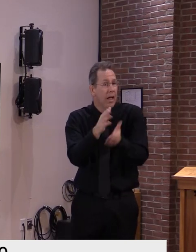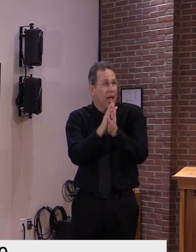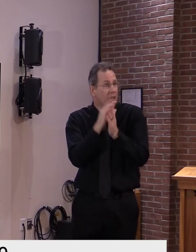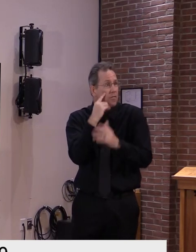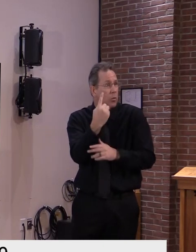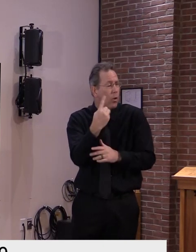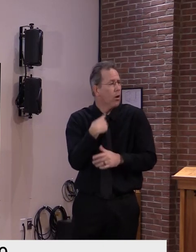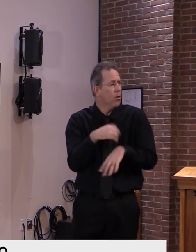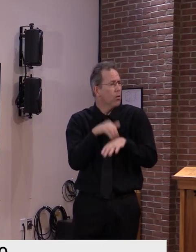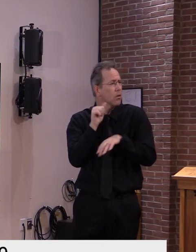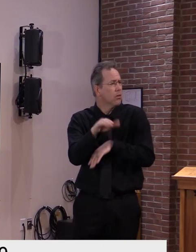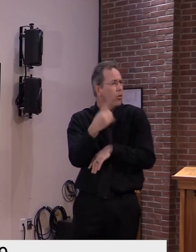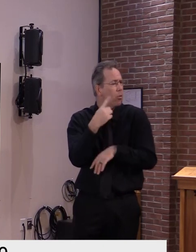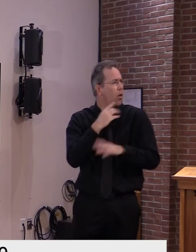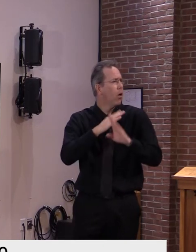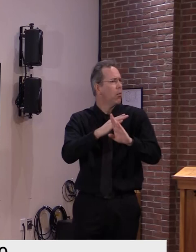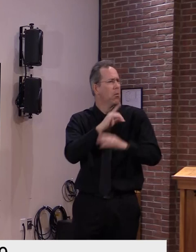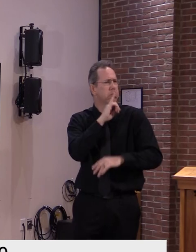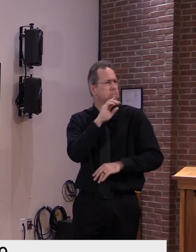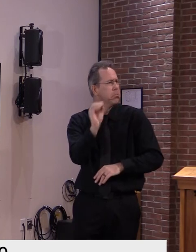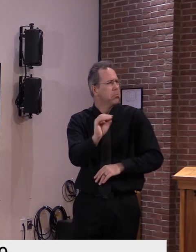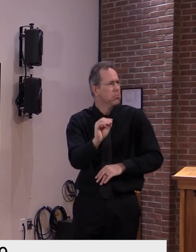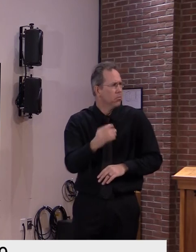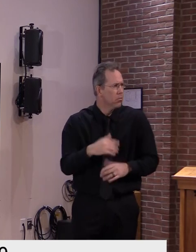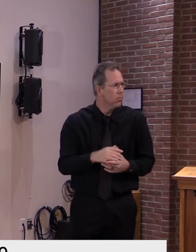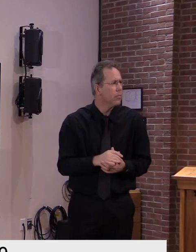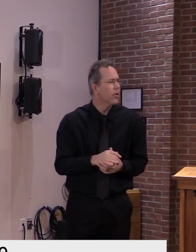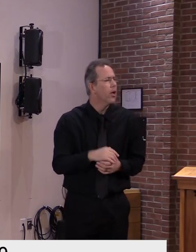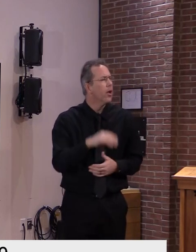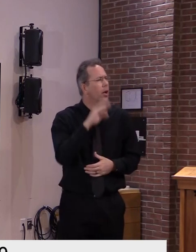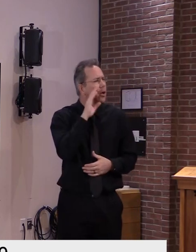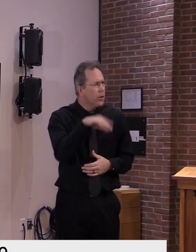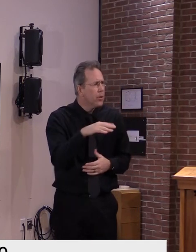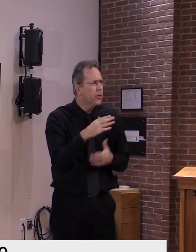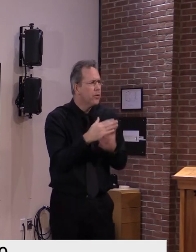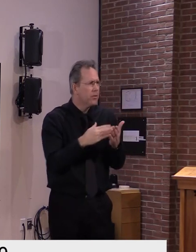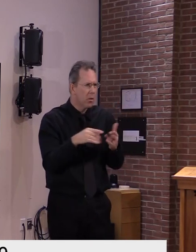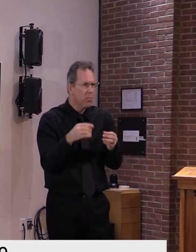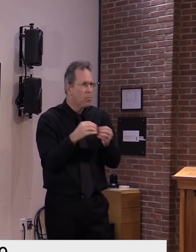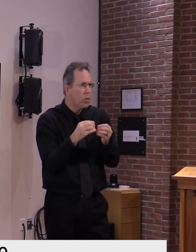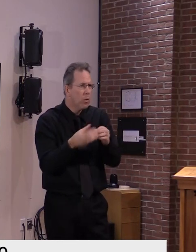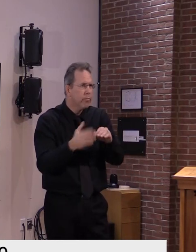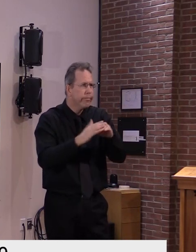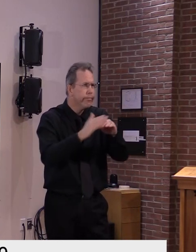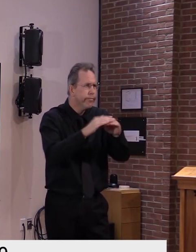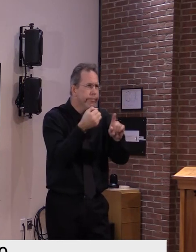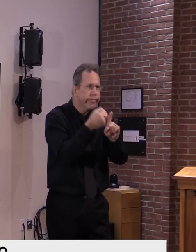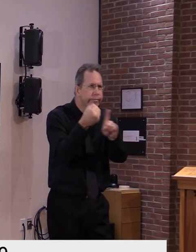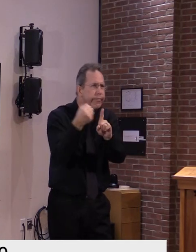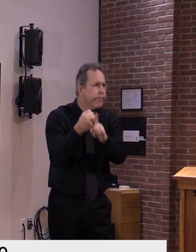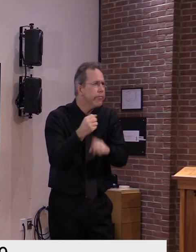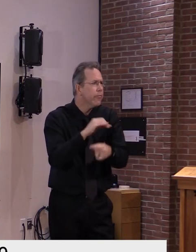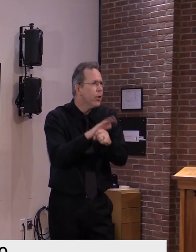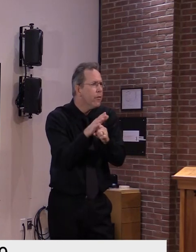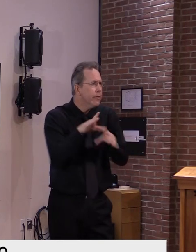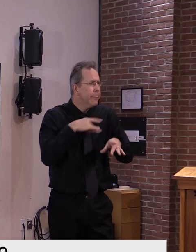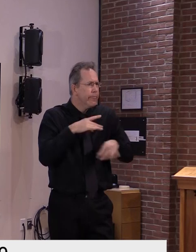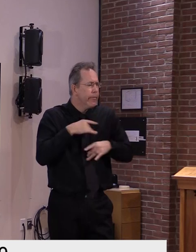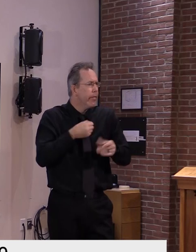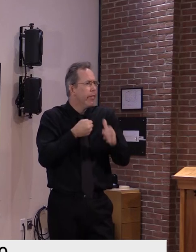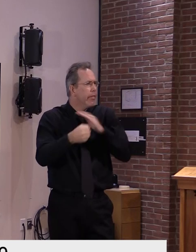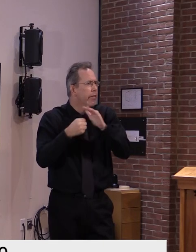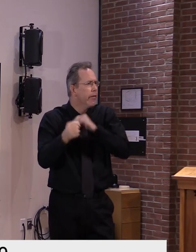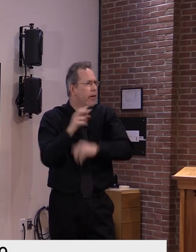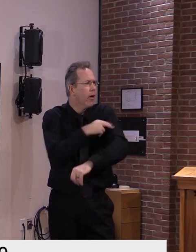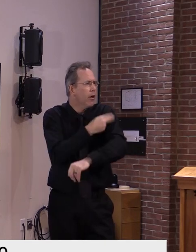when we're seeing case numbers and hospital numbers higher than ever before, we should avail ourselves of all options so